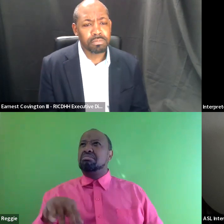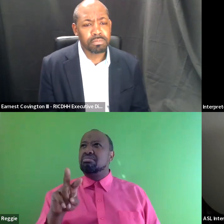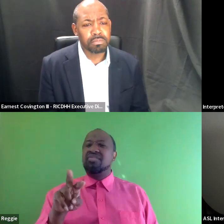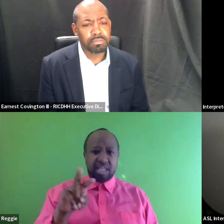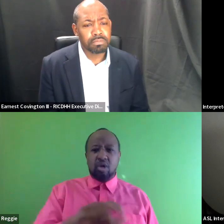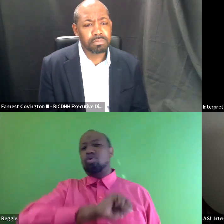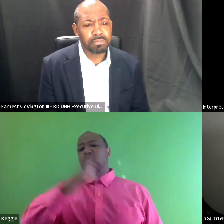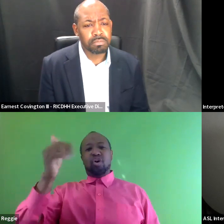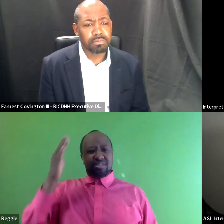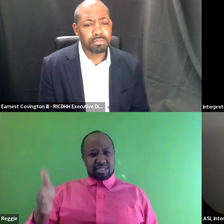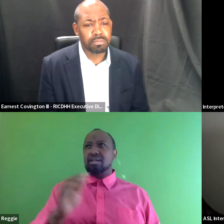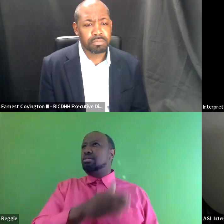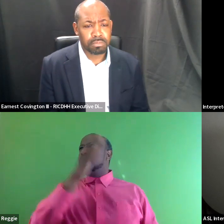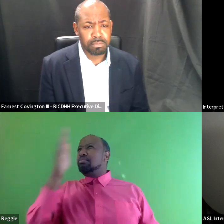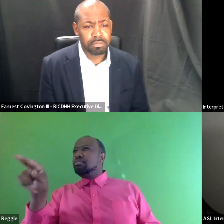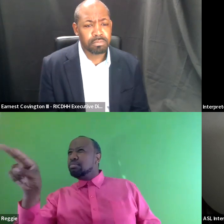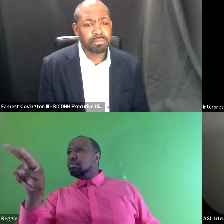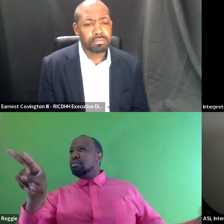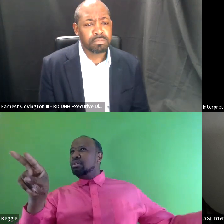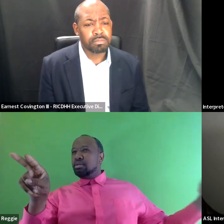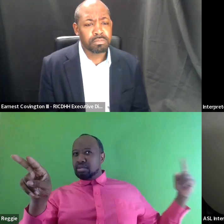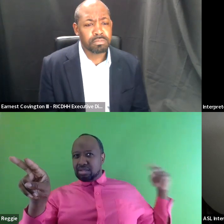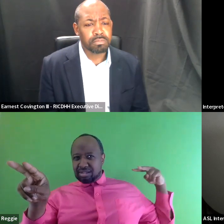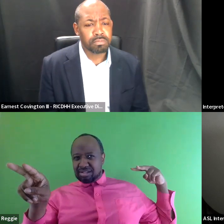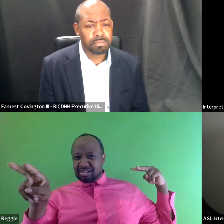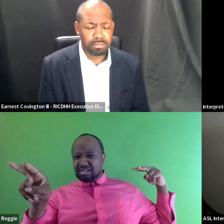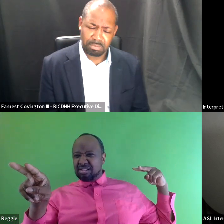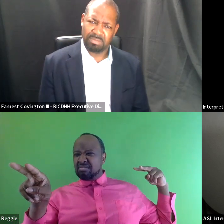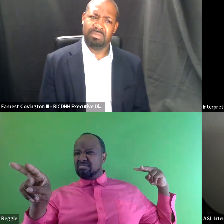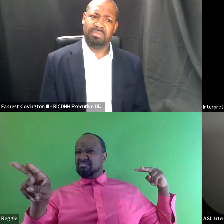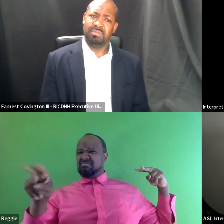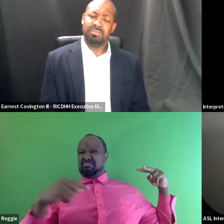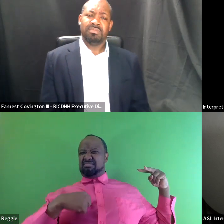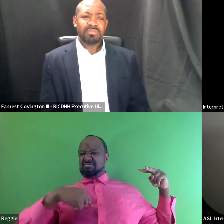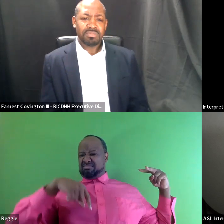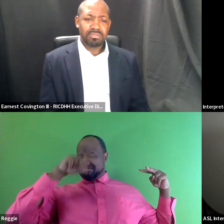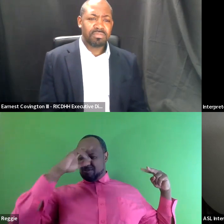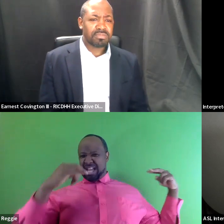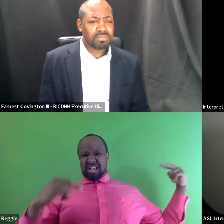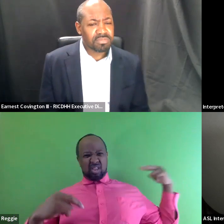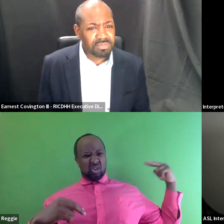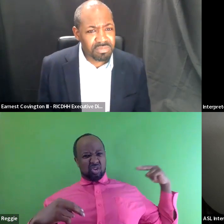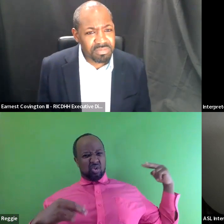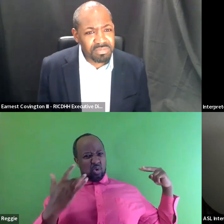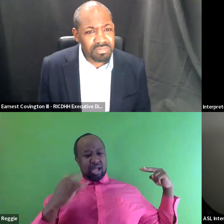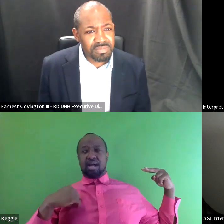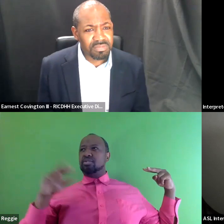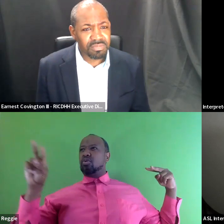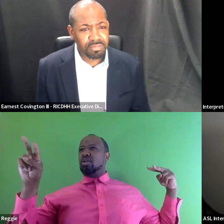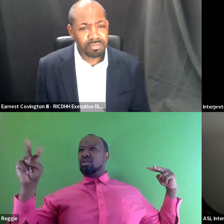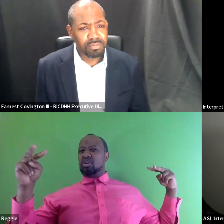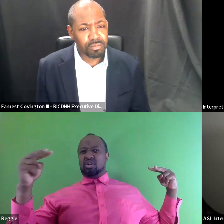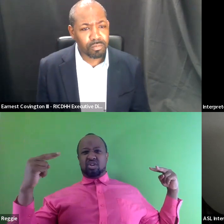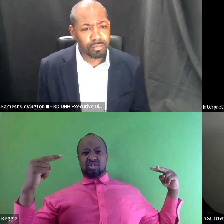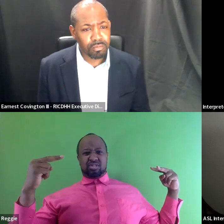actually moved right to behind me and was watching me. So I went, you know, to the next one. And again, they followed me and were